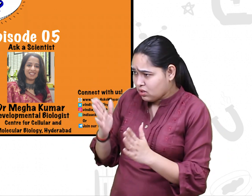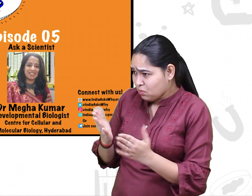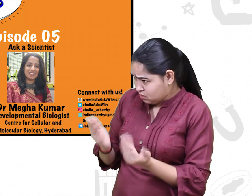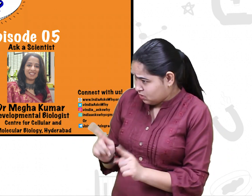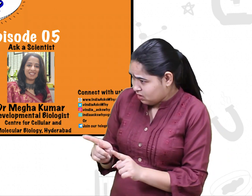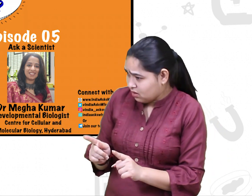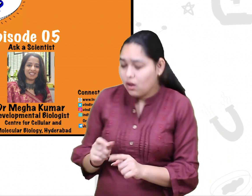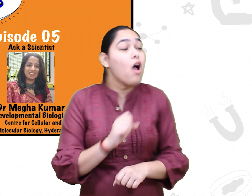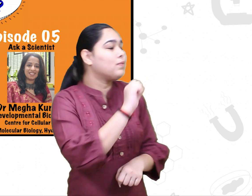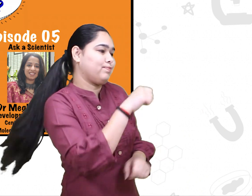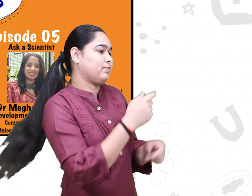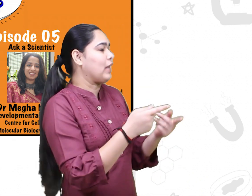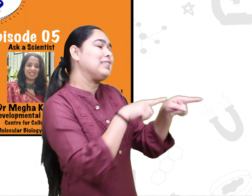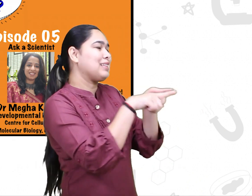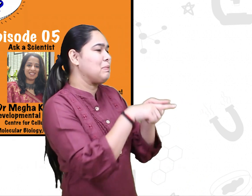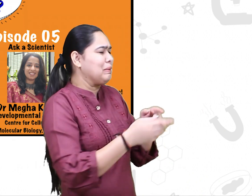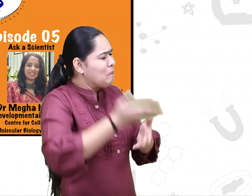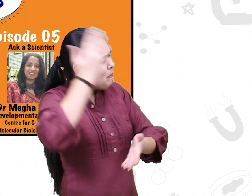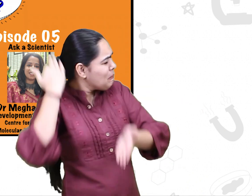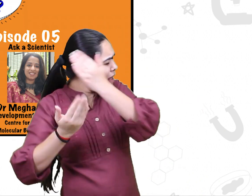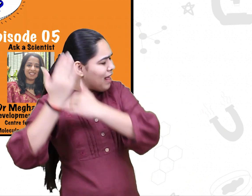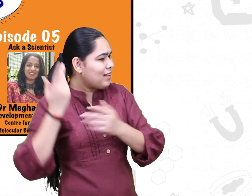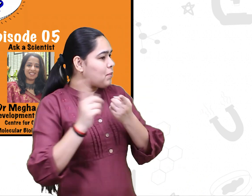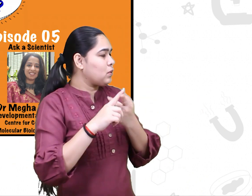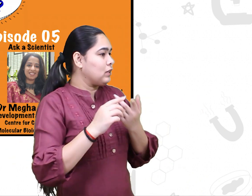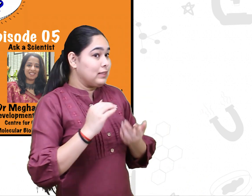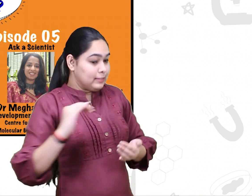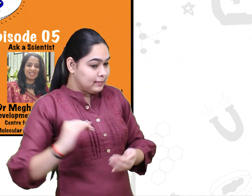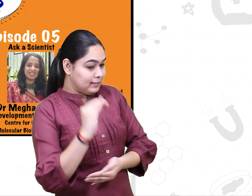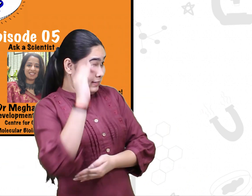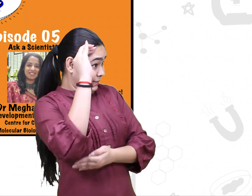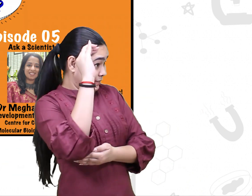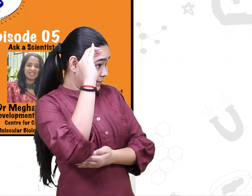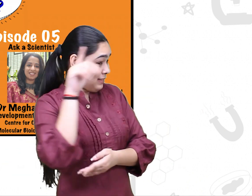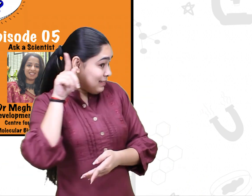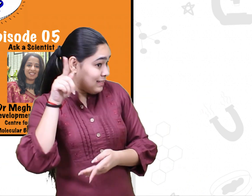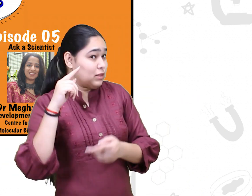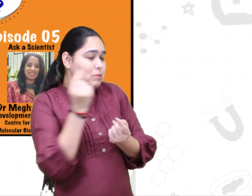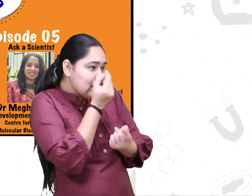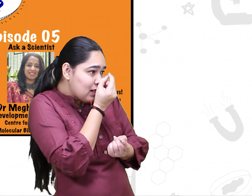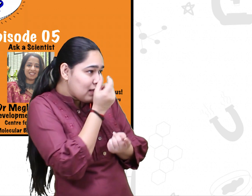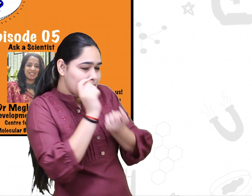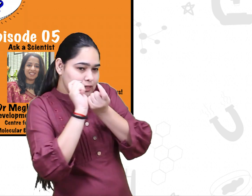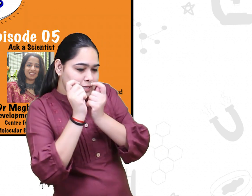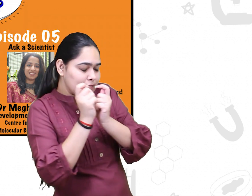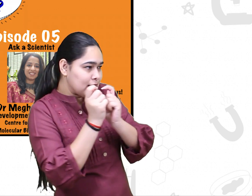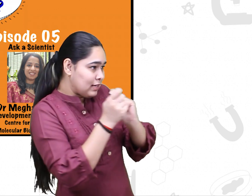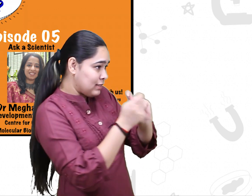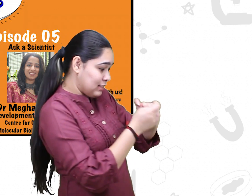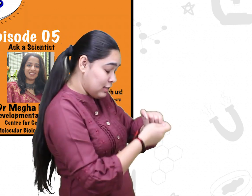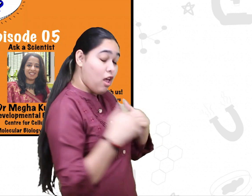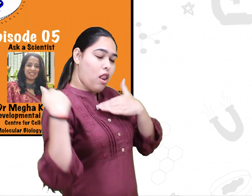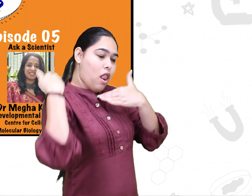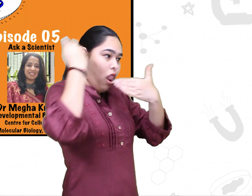over many years of generations of some slithery snake ancestor family, these small secret